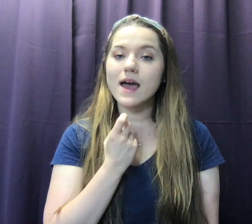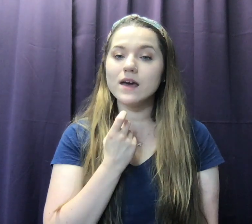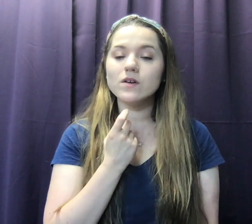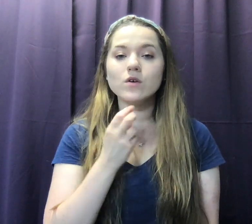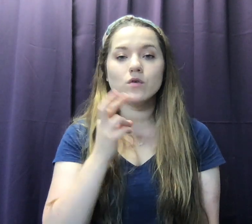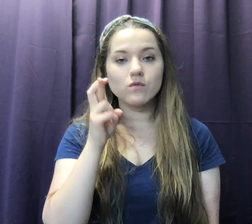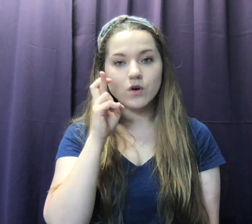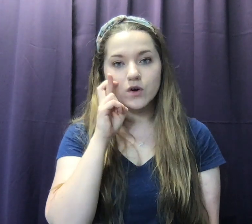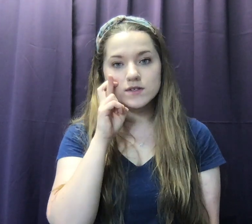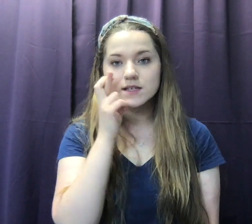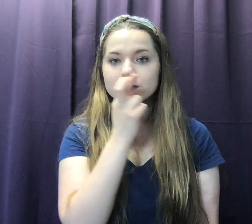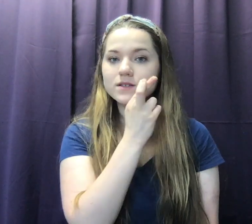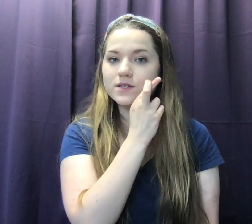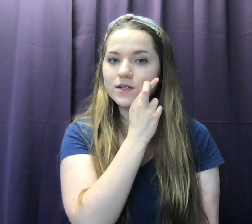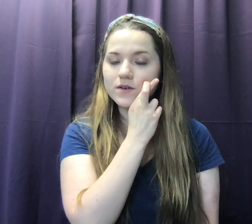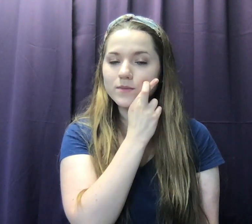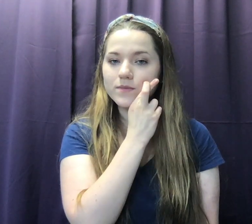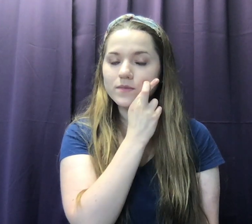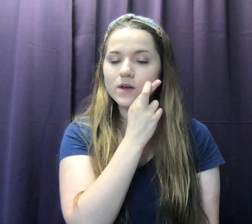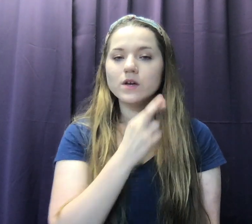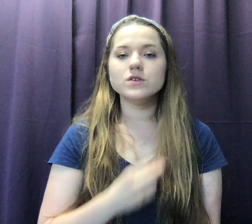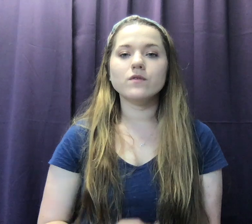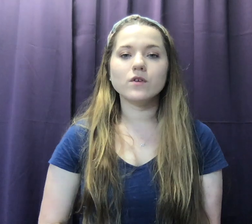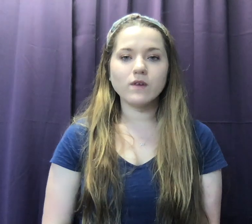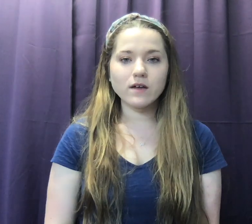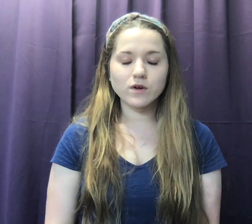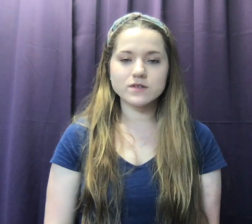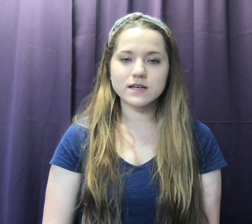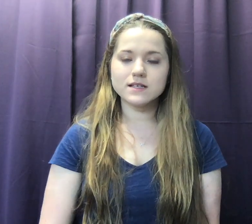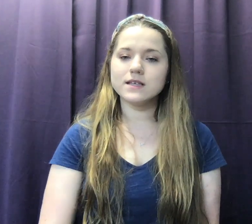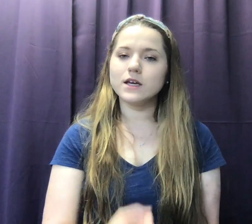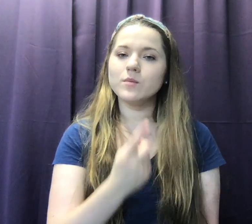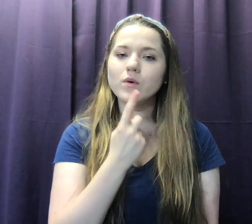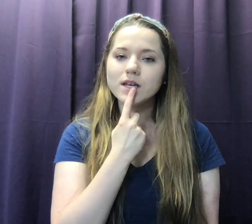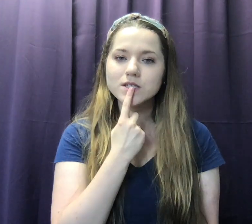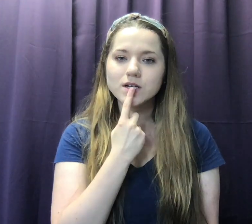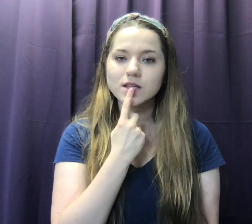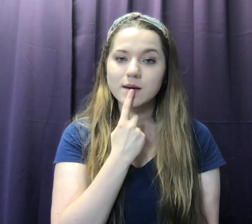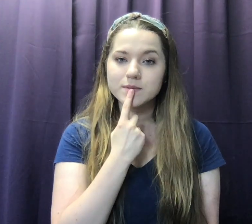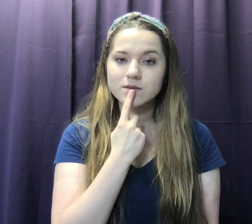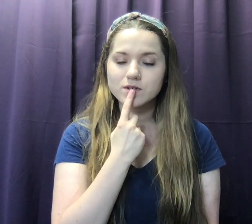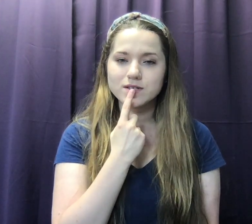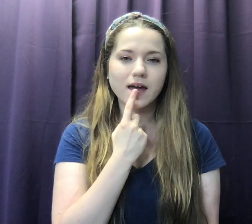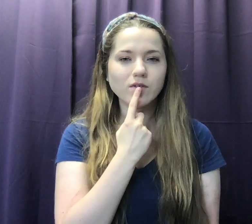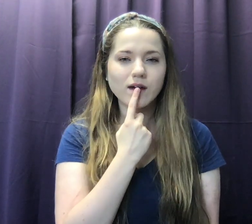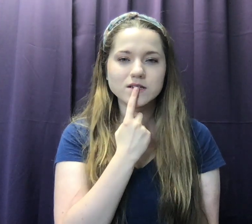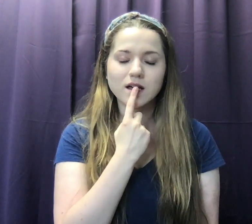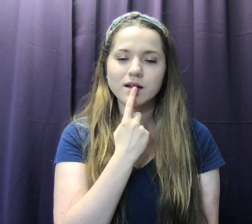Red roses too. So for red roses, it's like you're pointing to your lips, which is kind of a reddish color,